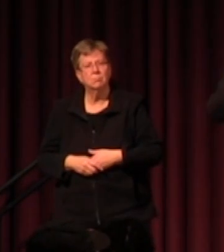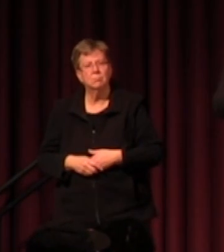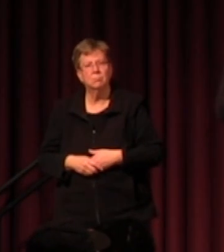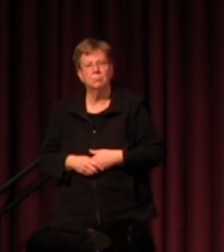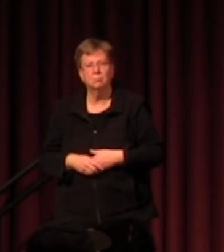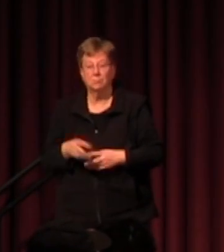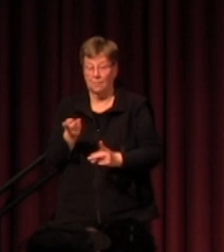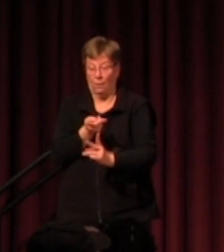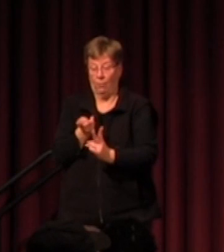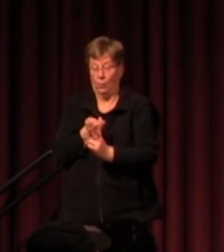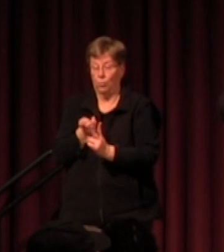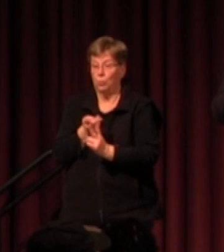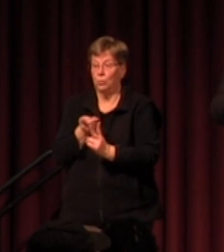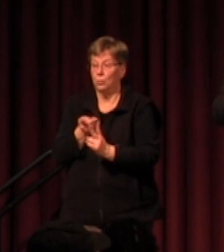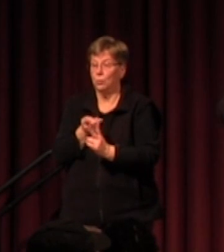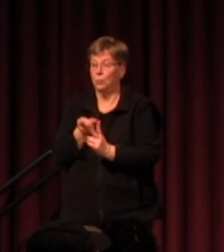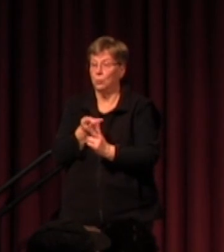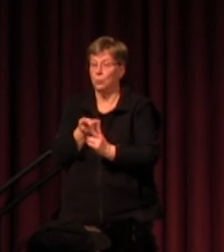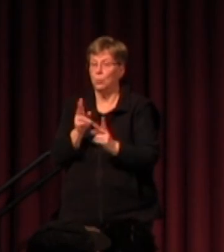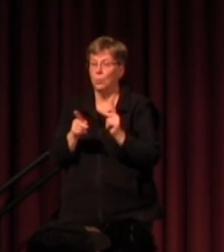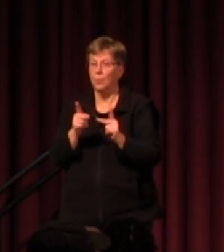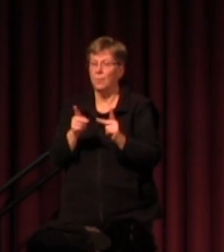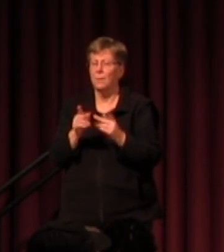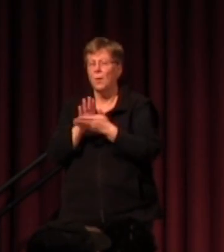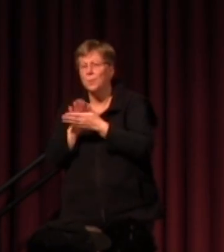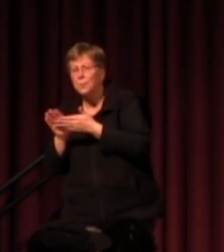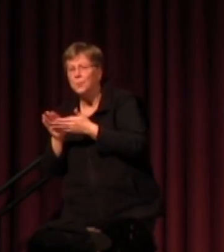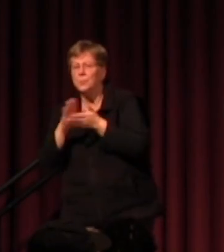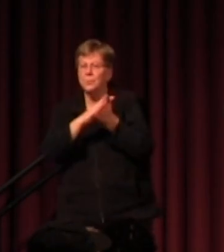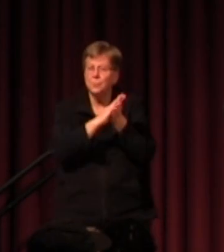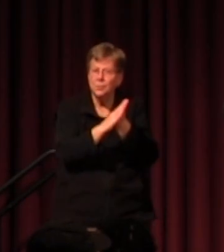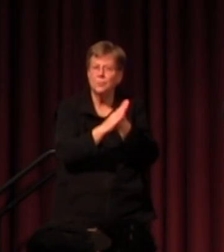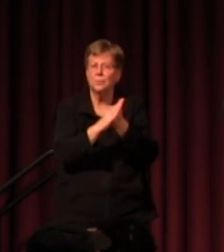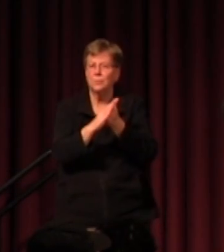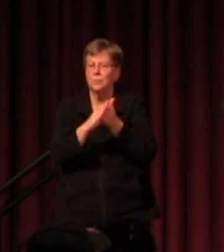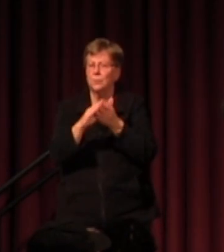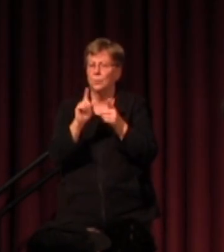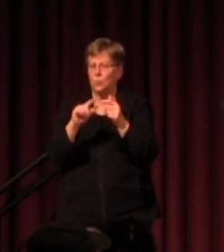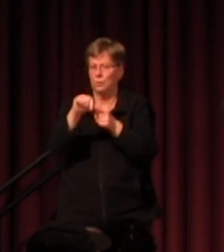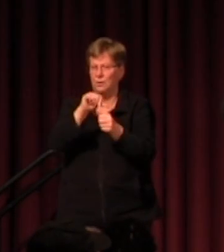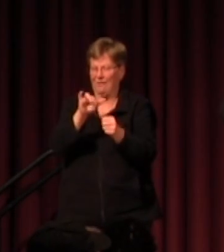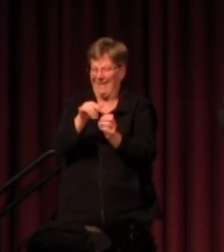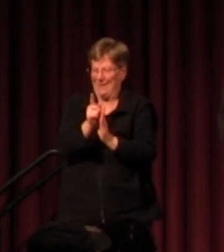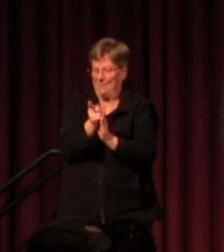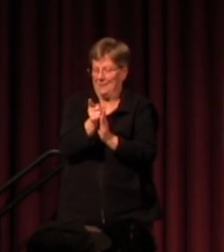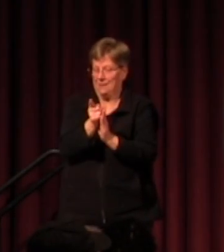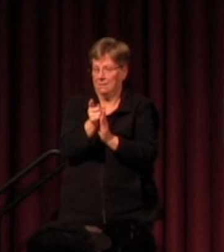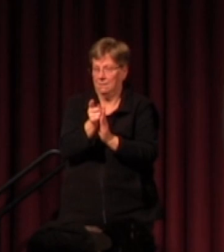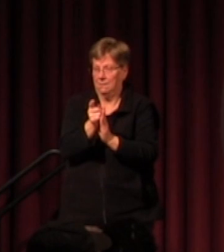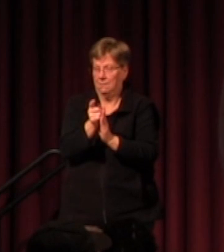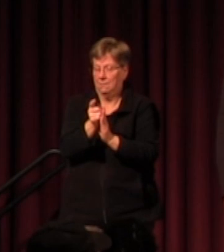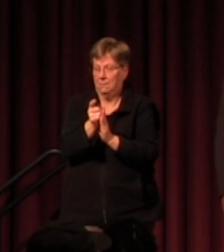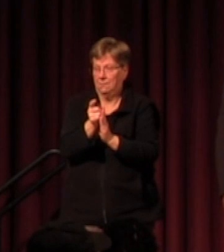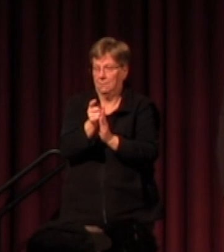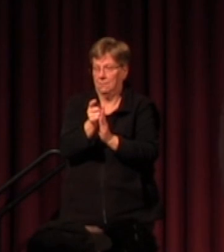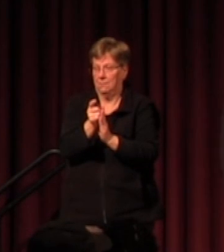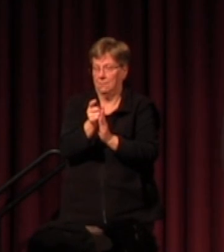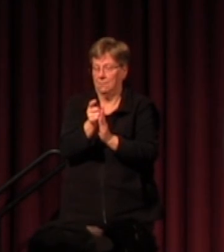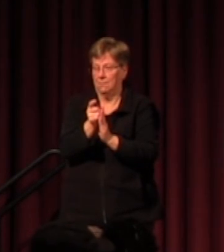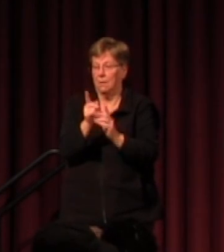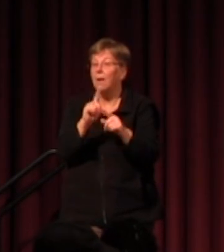Like, the two human beings may be very, very kind to one another in the moment, but we can't ignore